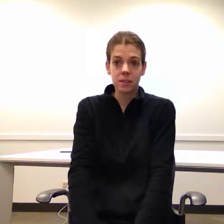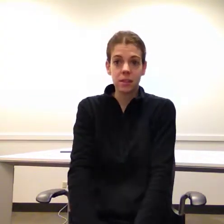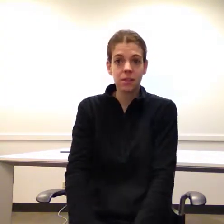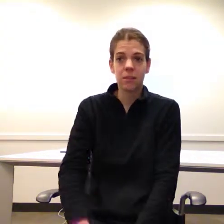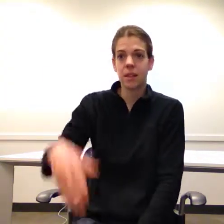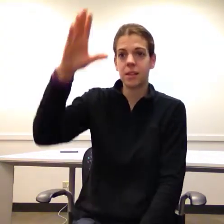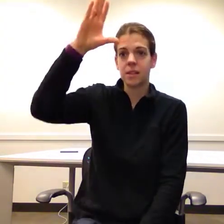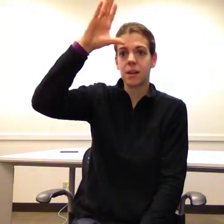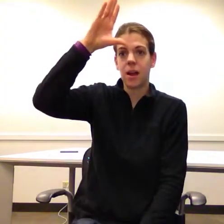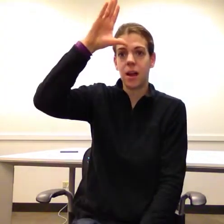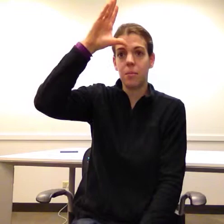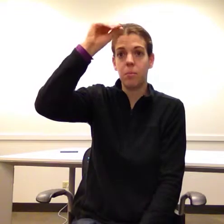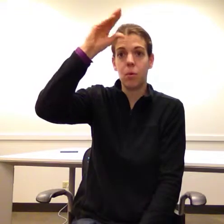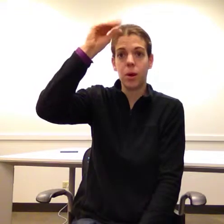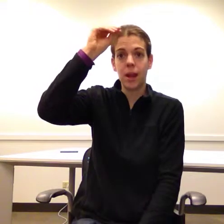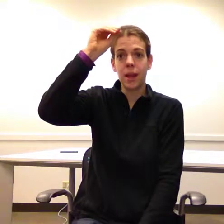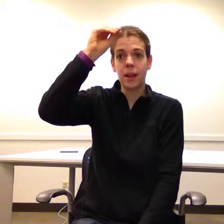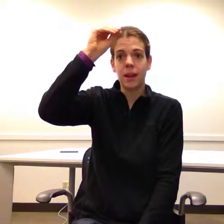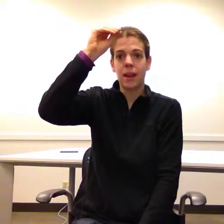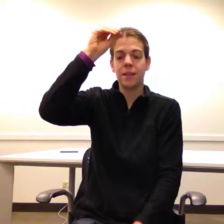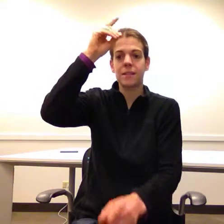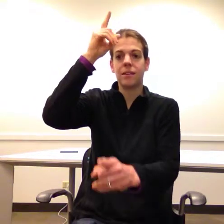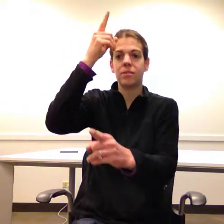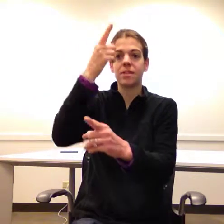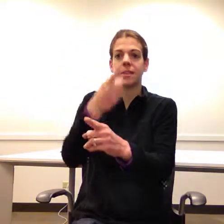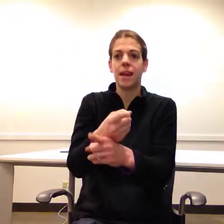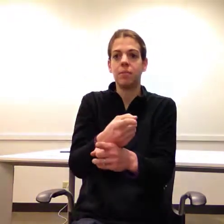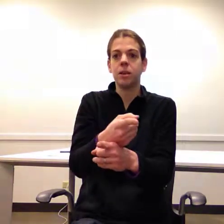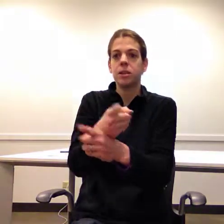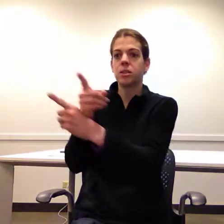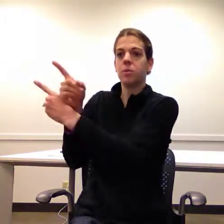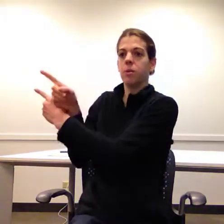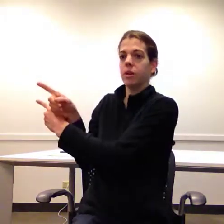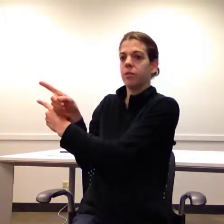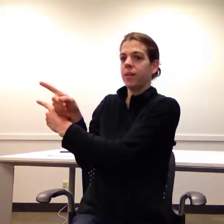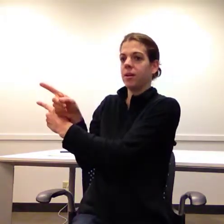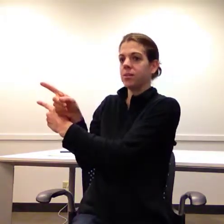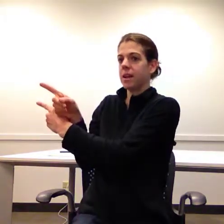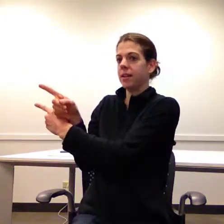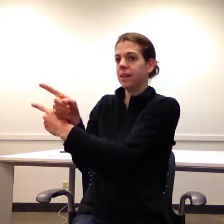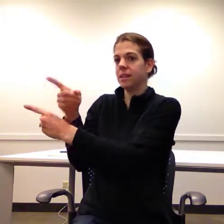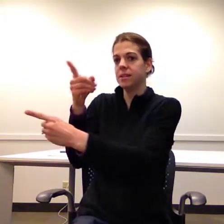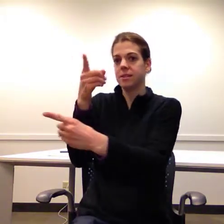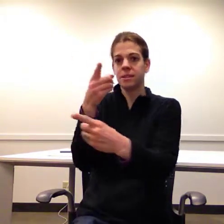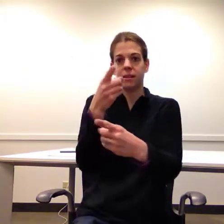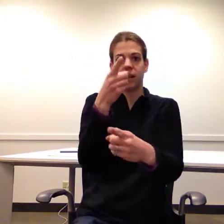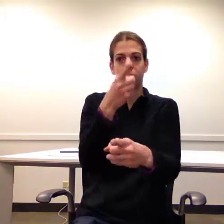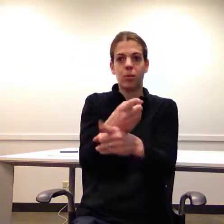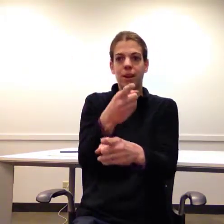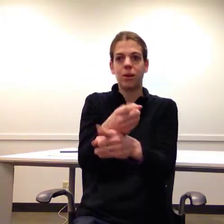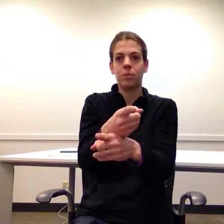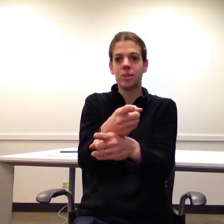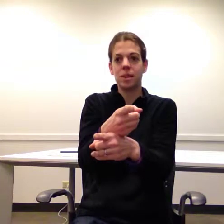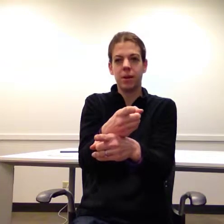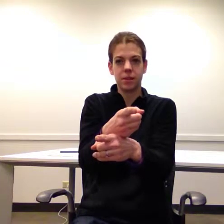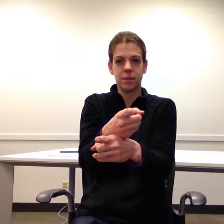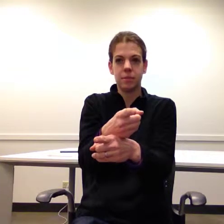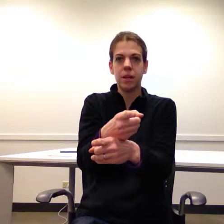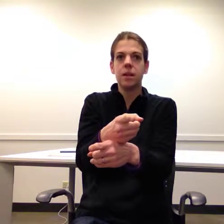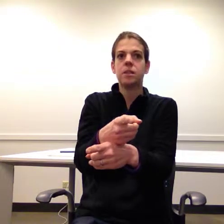sister, then it's boy, and the sign for same. So you put your fingers out like this, like you're pointing almost, and you bounce them.